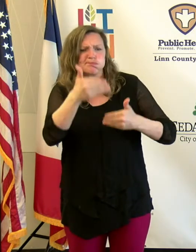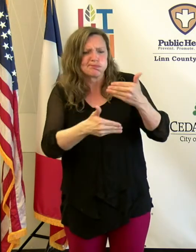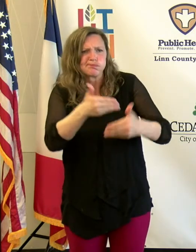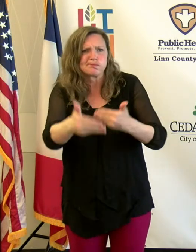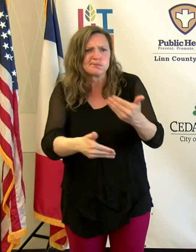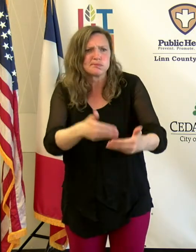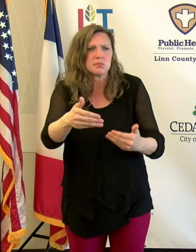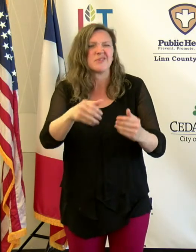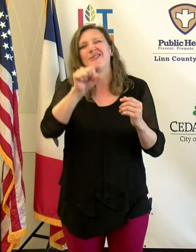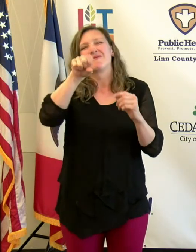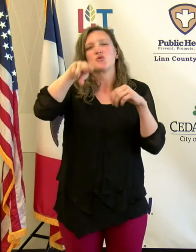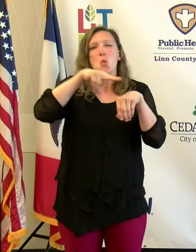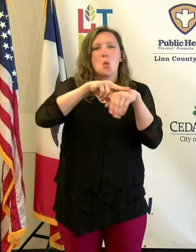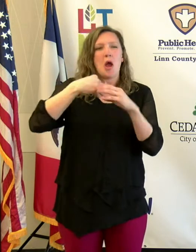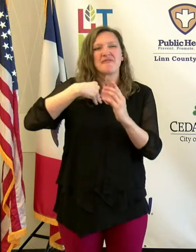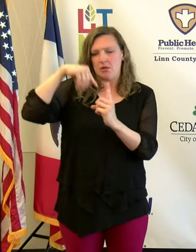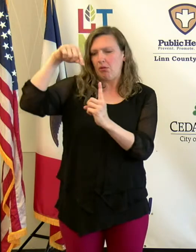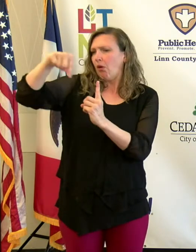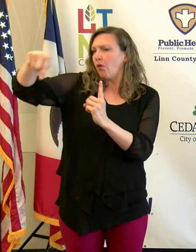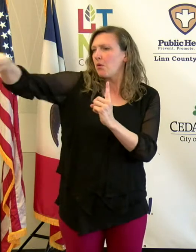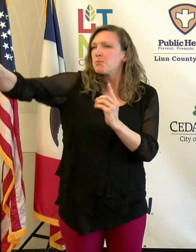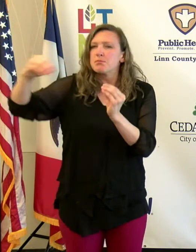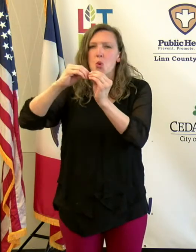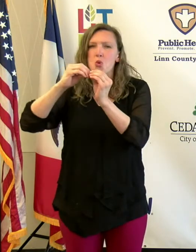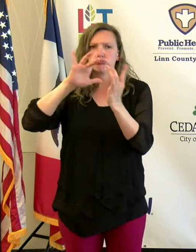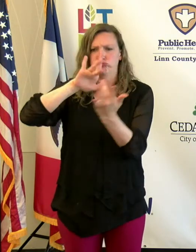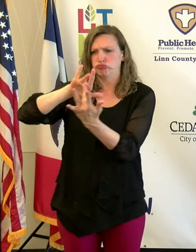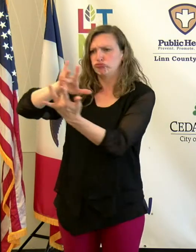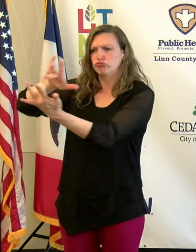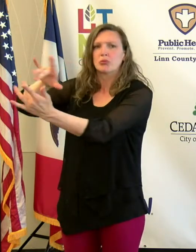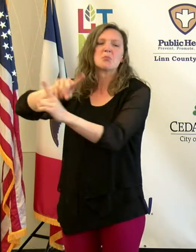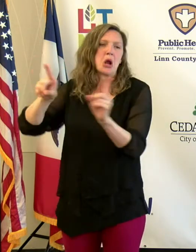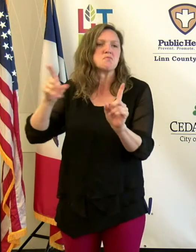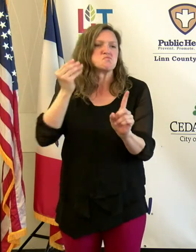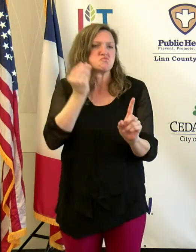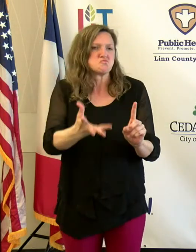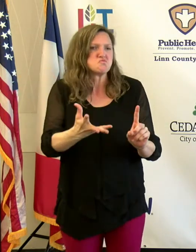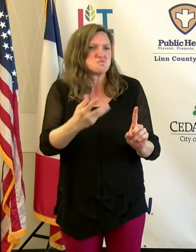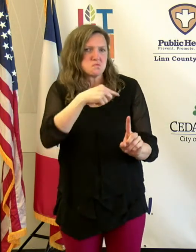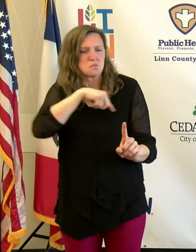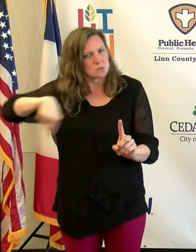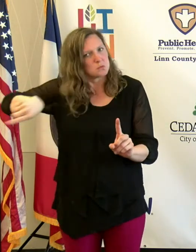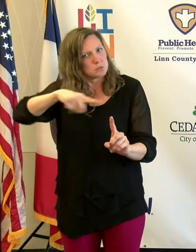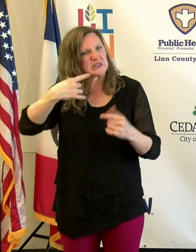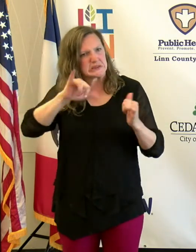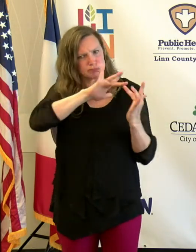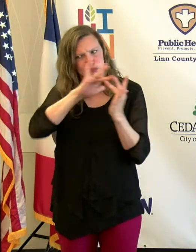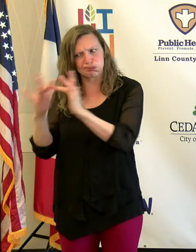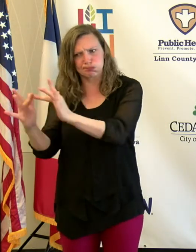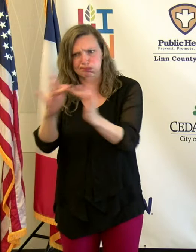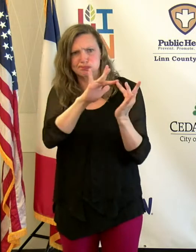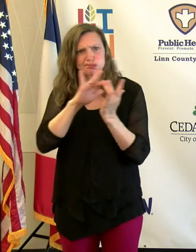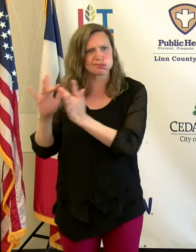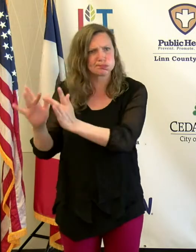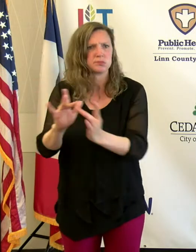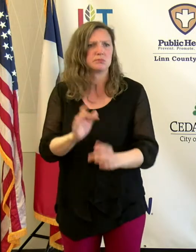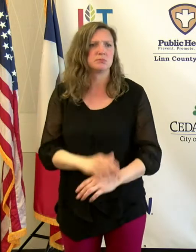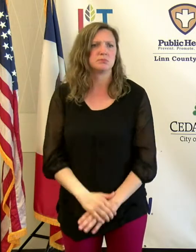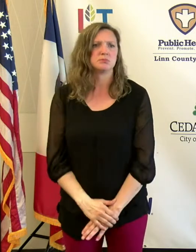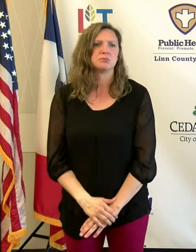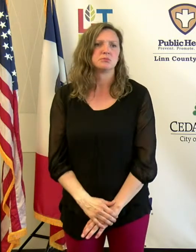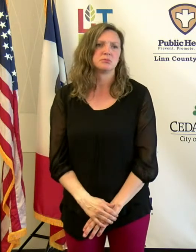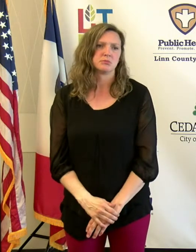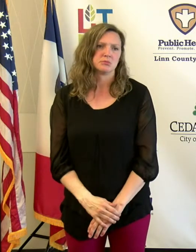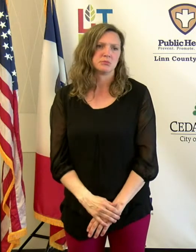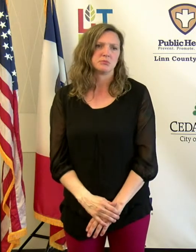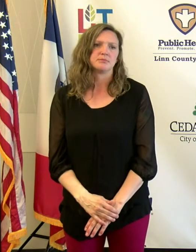persons with whom the deputy may have inadvertently exposed to the virus. Exposure means that a person was within 6 feet for